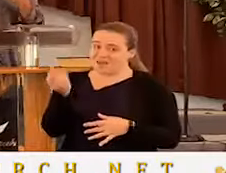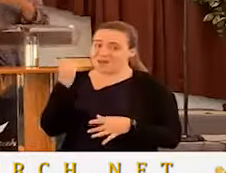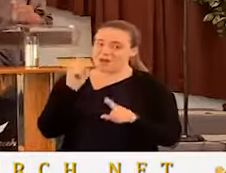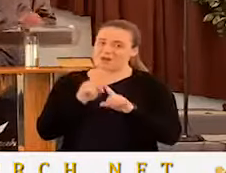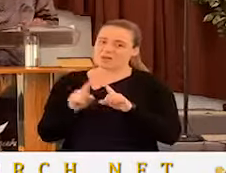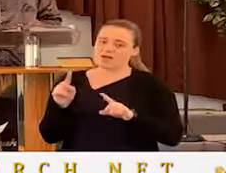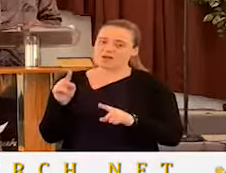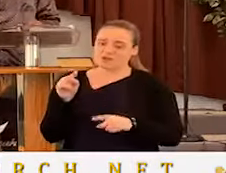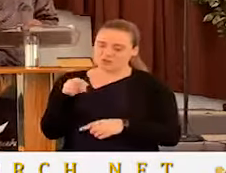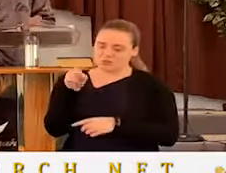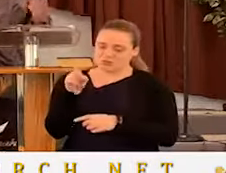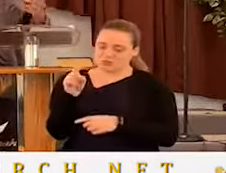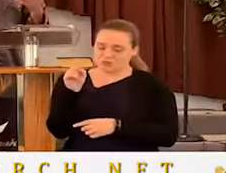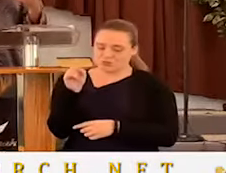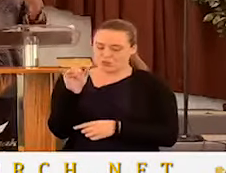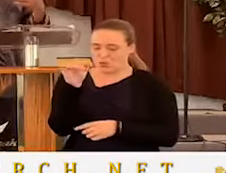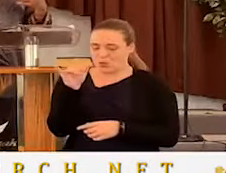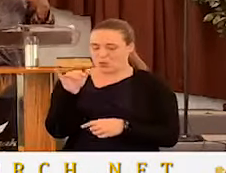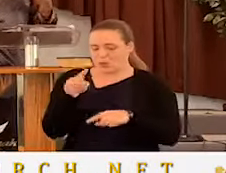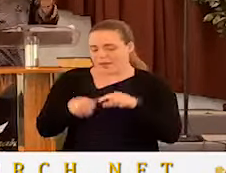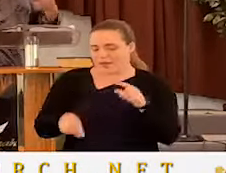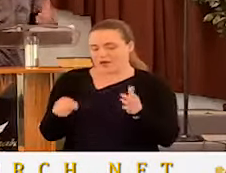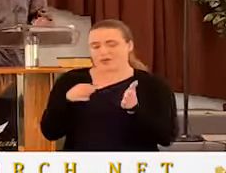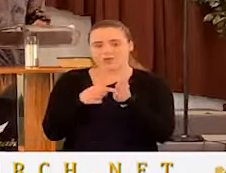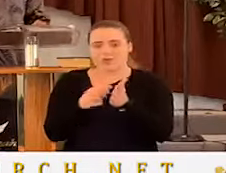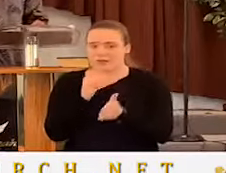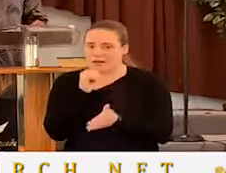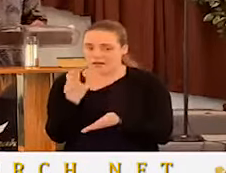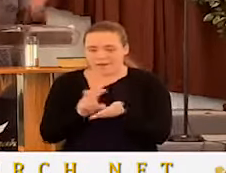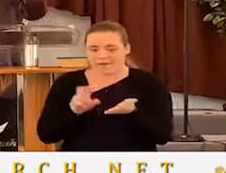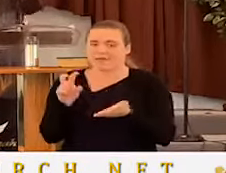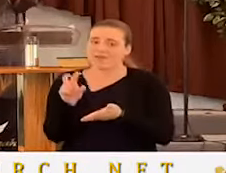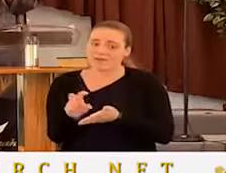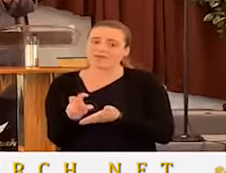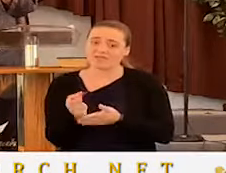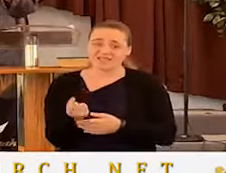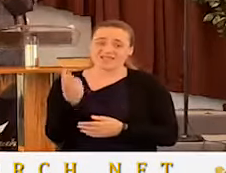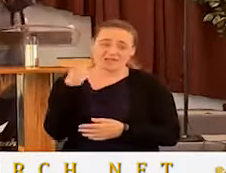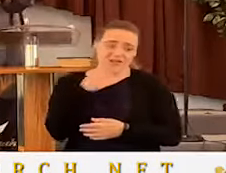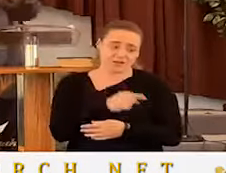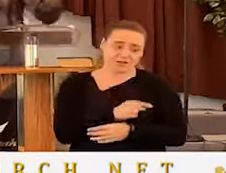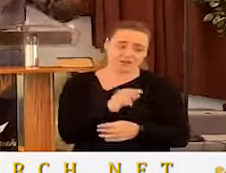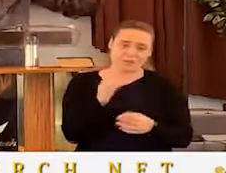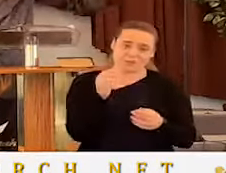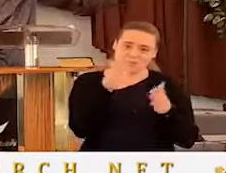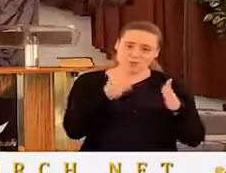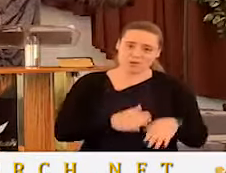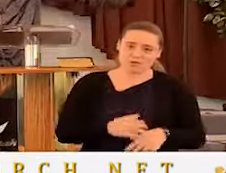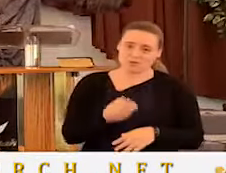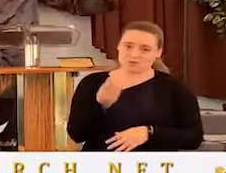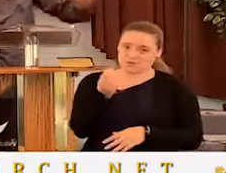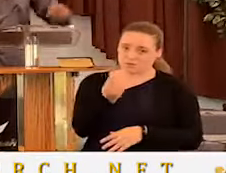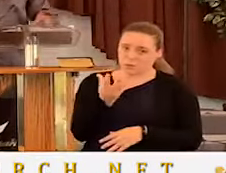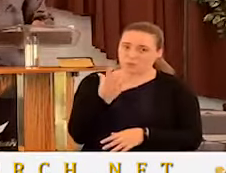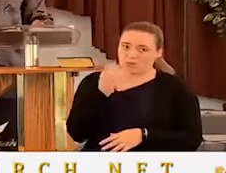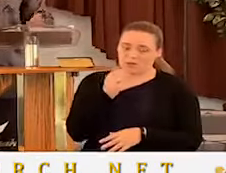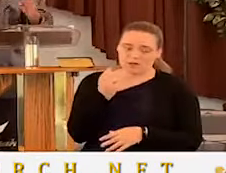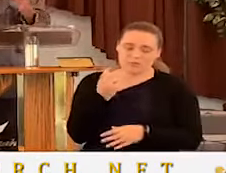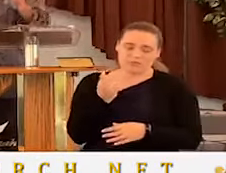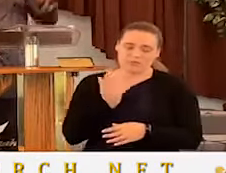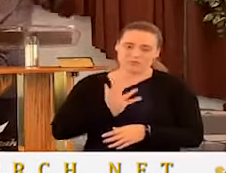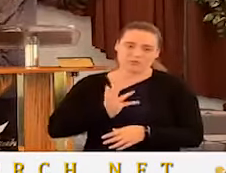they were sharing their testimony, and they were saying how God is just blowing their mind. And I told them that those that have been faithful unto